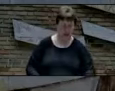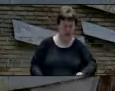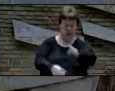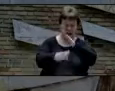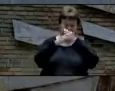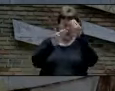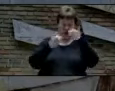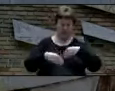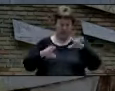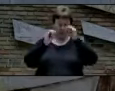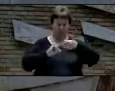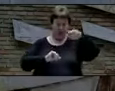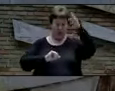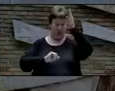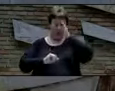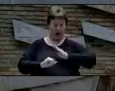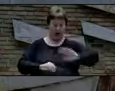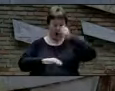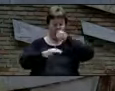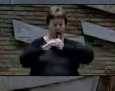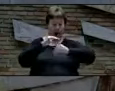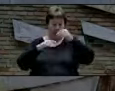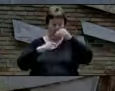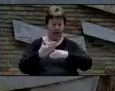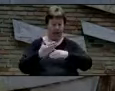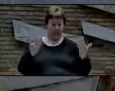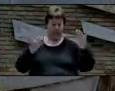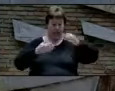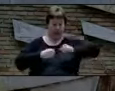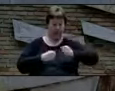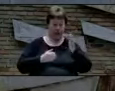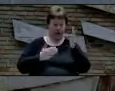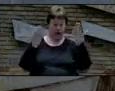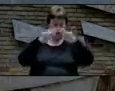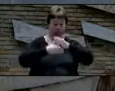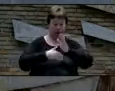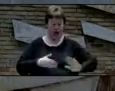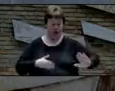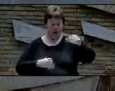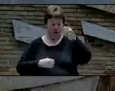your wings. You